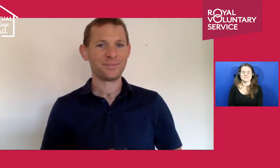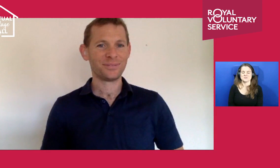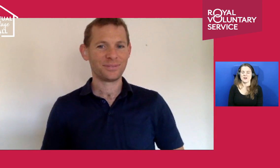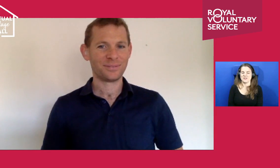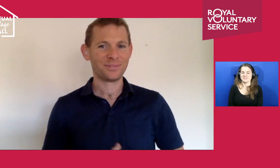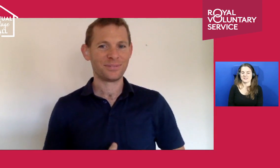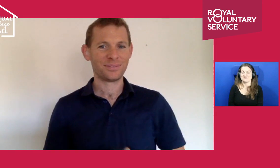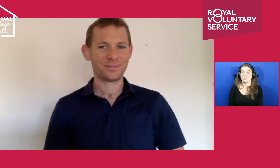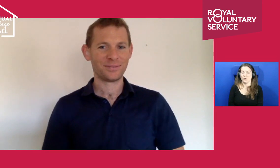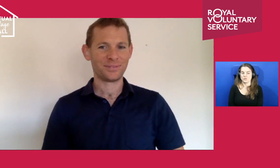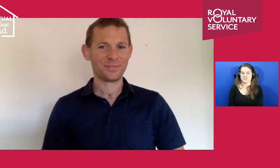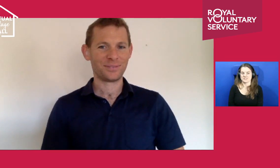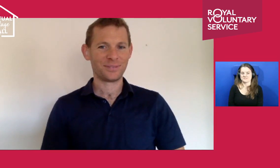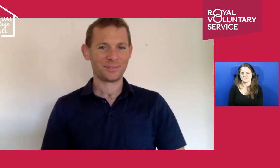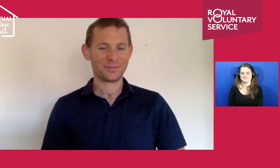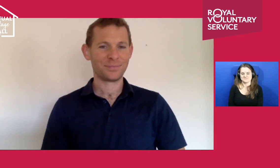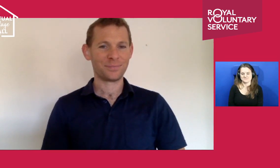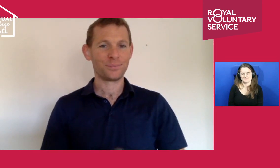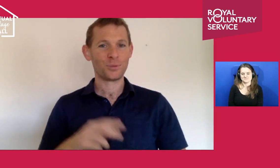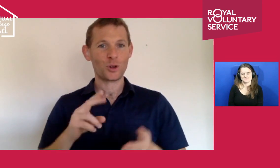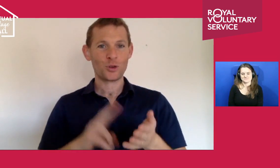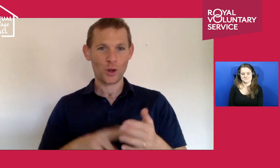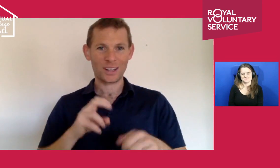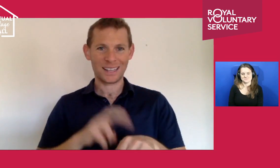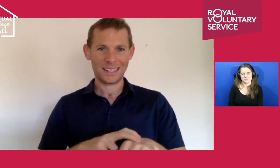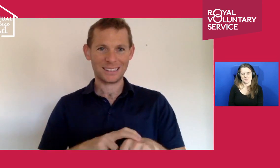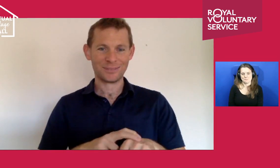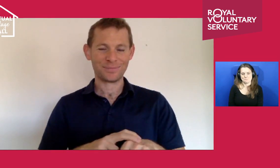Okay, so now the sign for water.